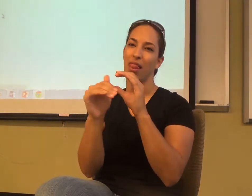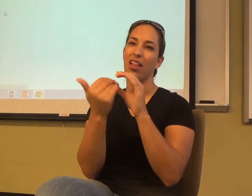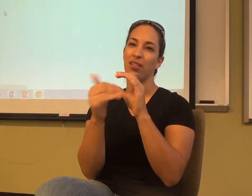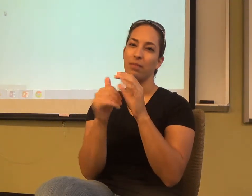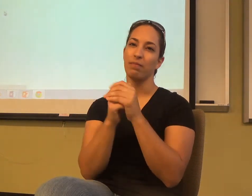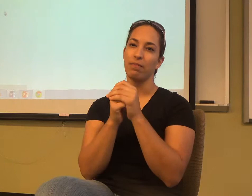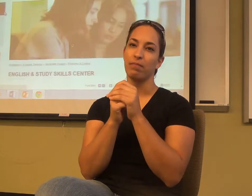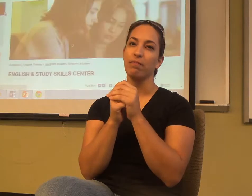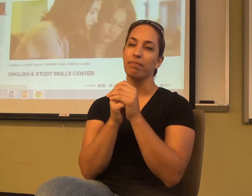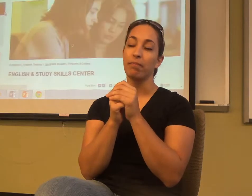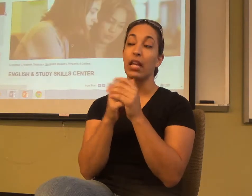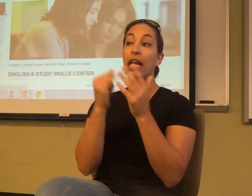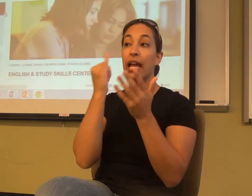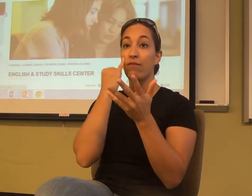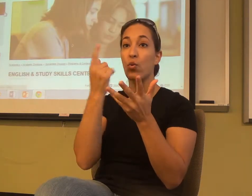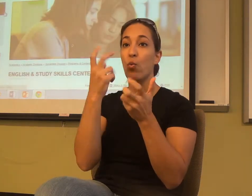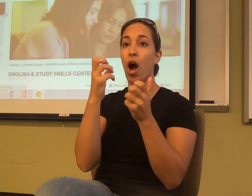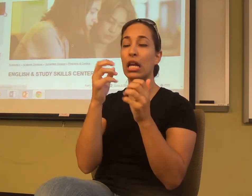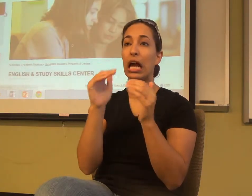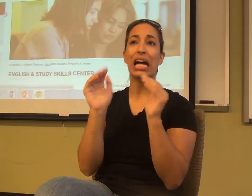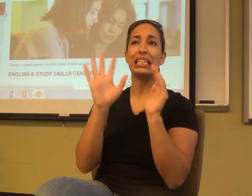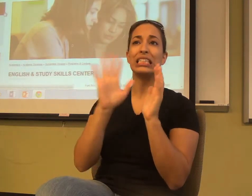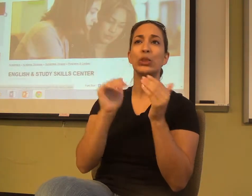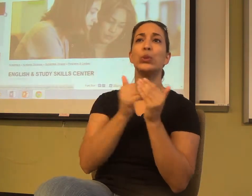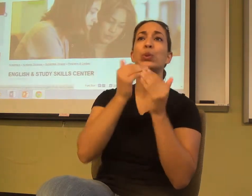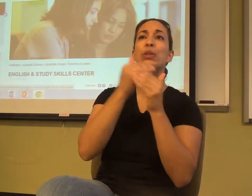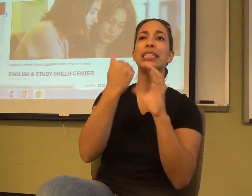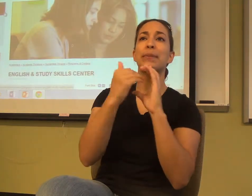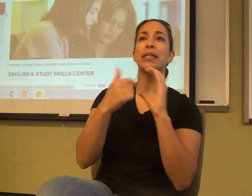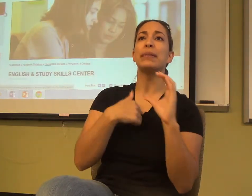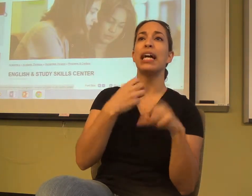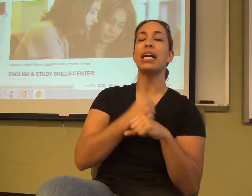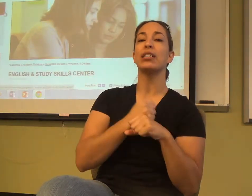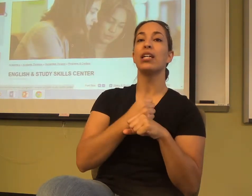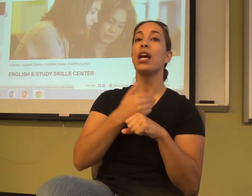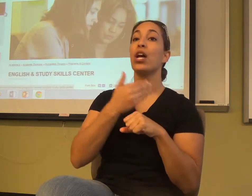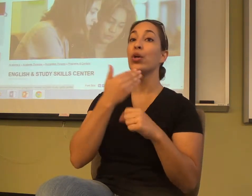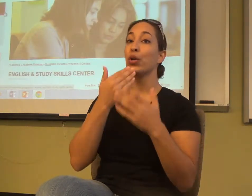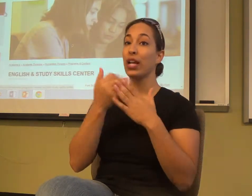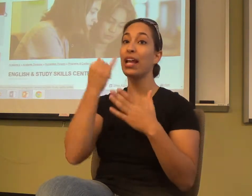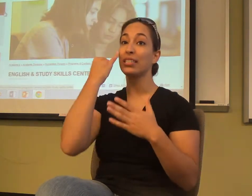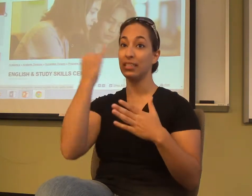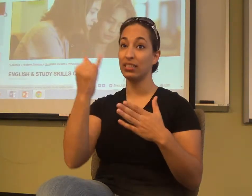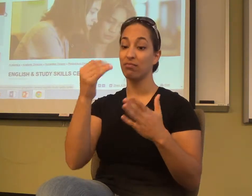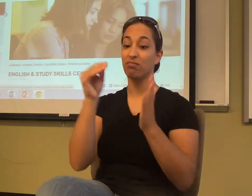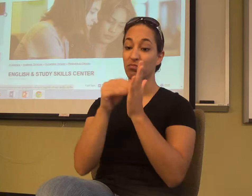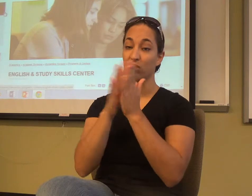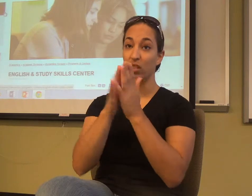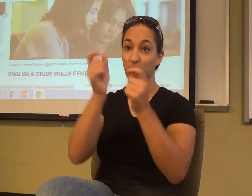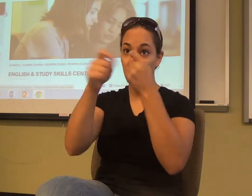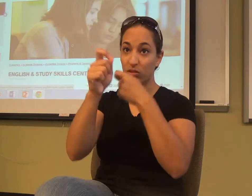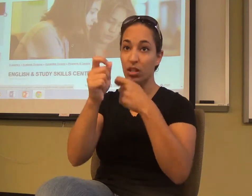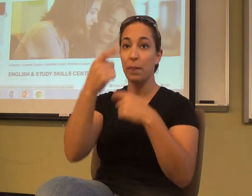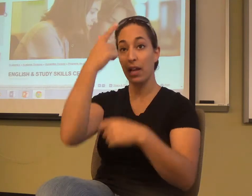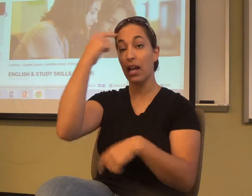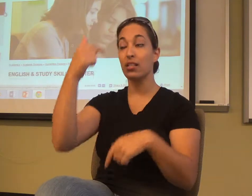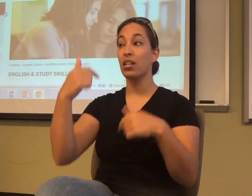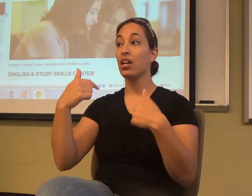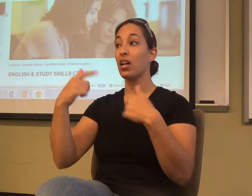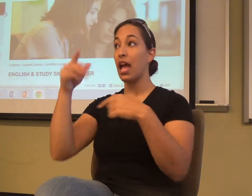And if you want to update your email address, that's probably a good idea, because I'm going to use the email address that MPC has on file.